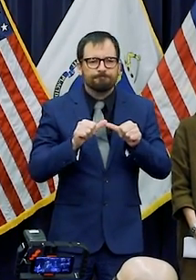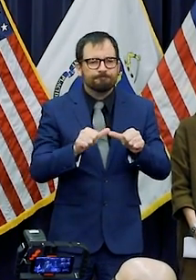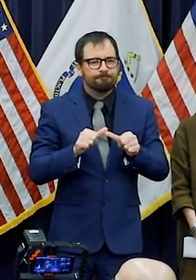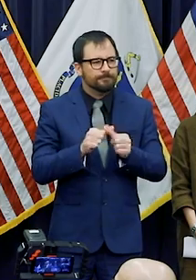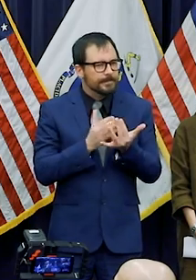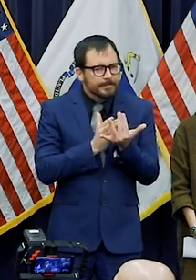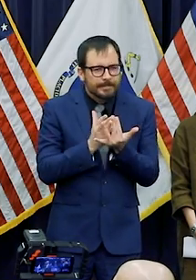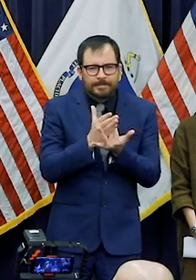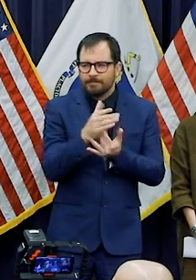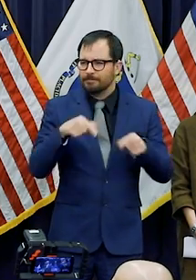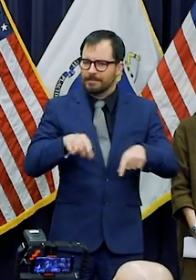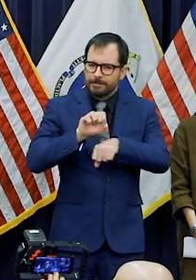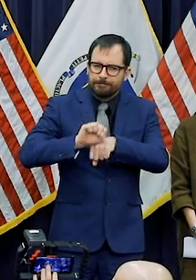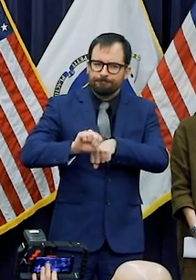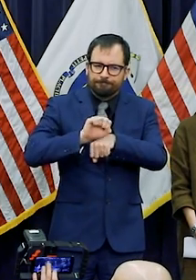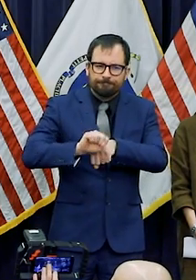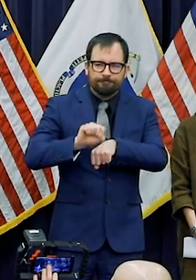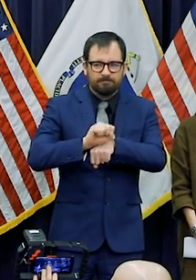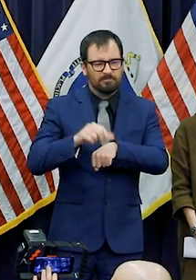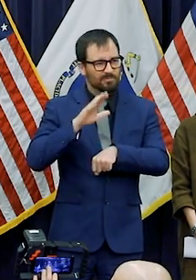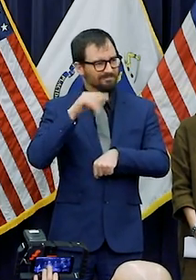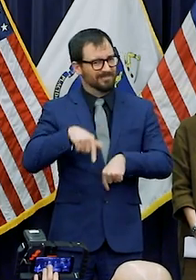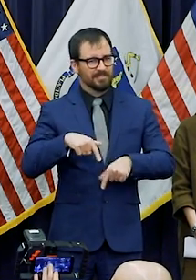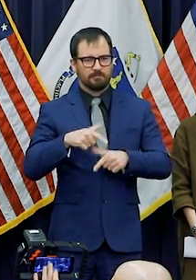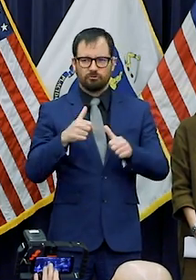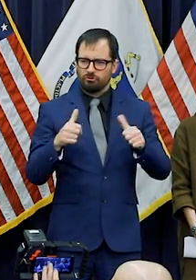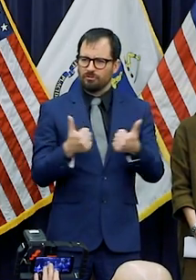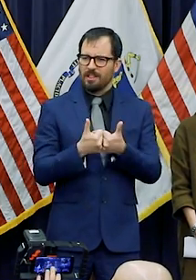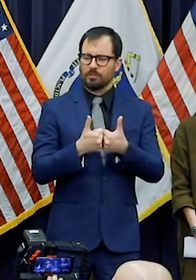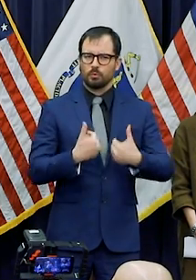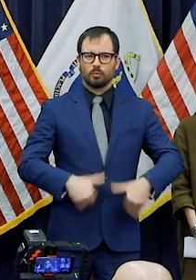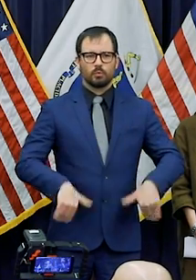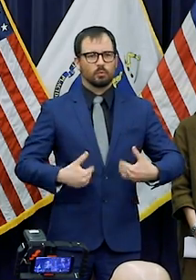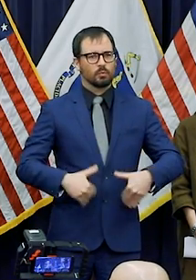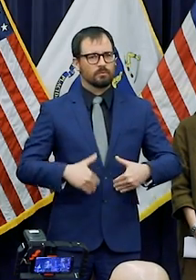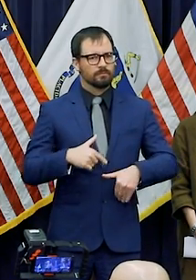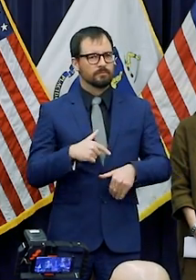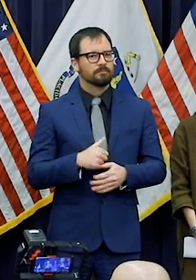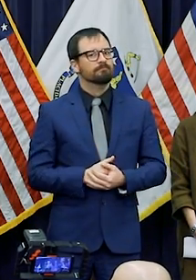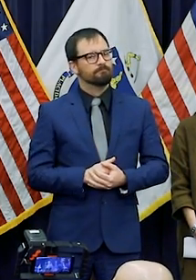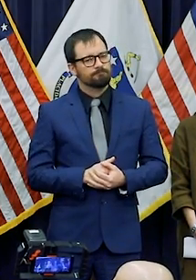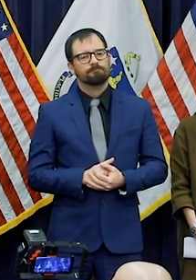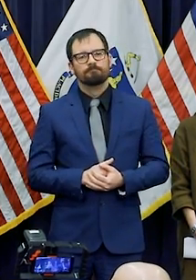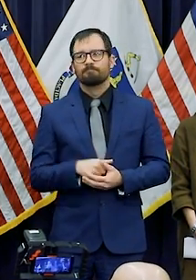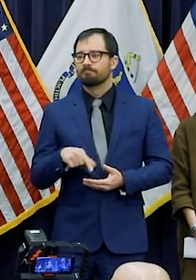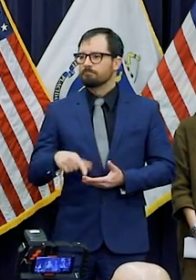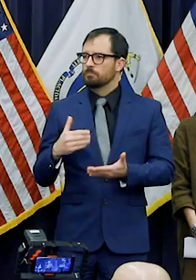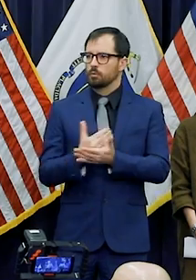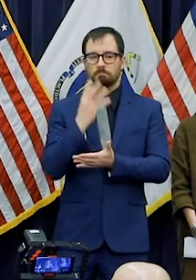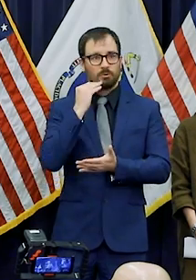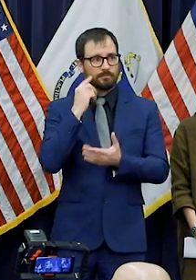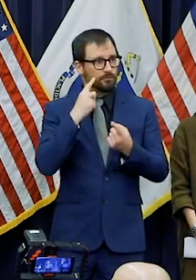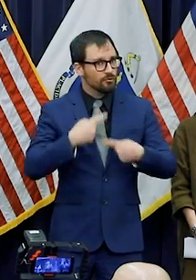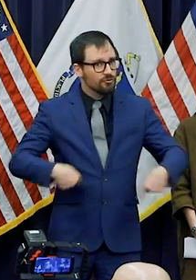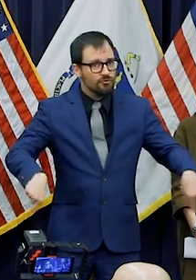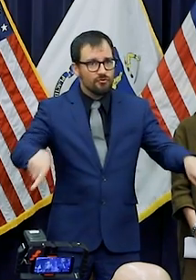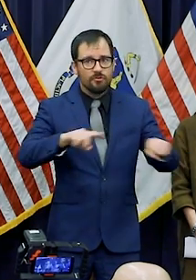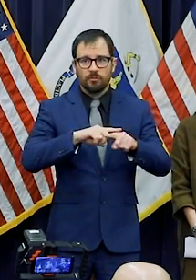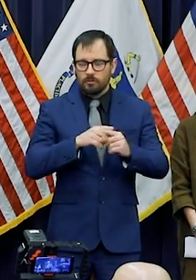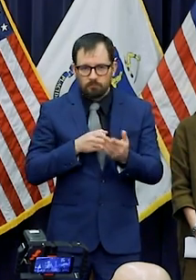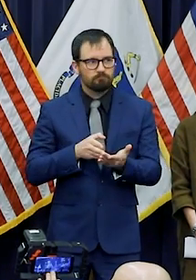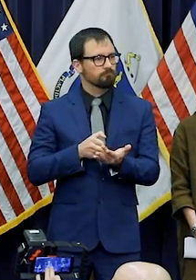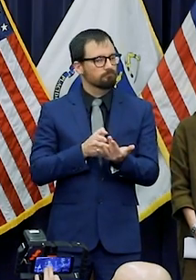times. It's an understatement to say that we are in uncharted waters, and we know the extraordinary steps we've been